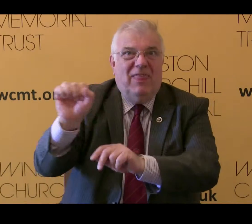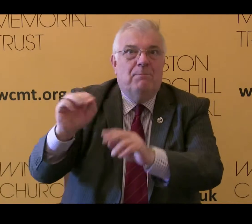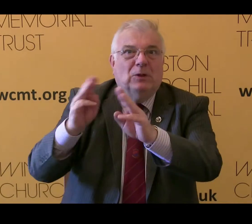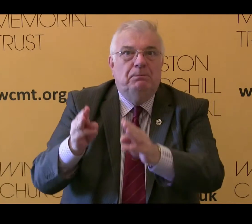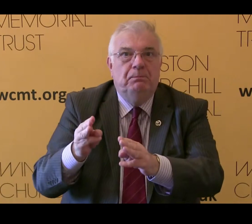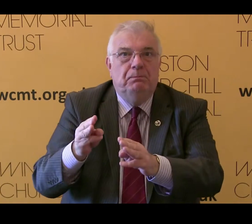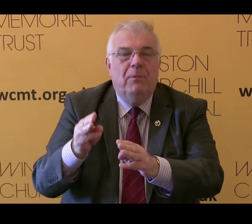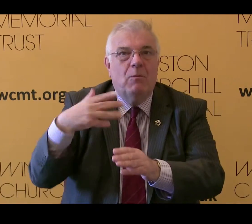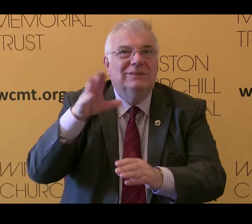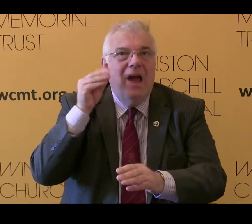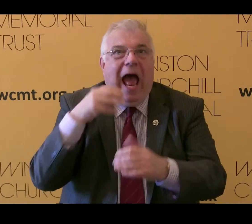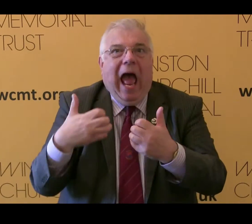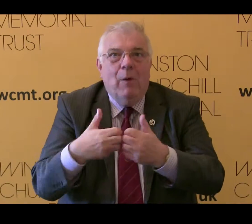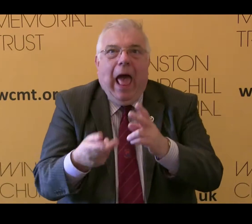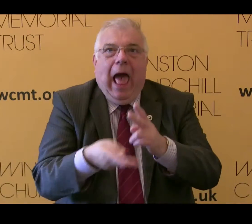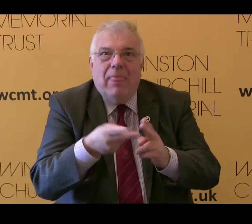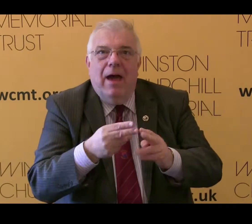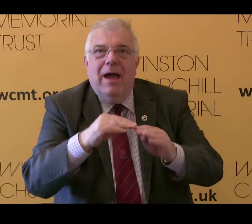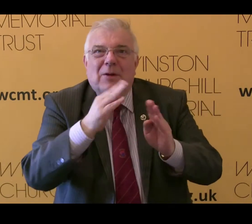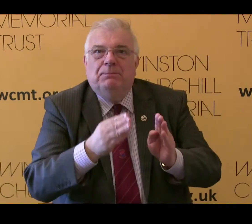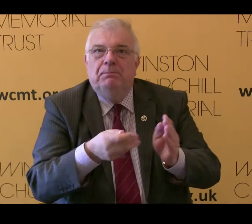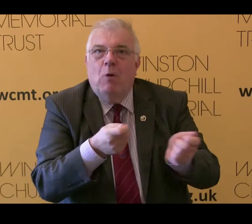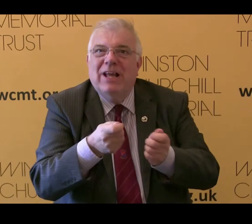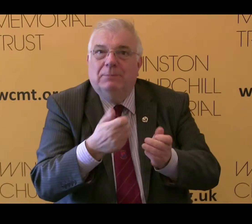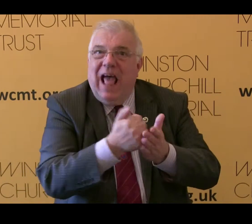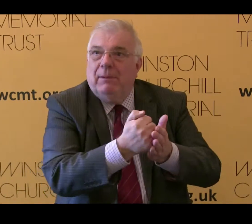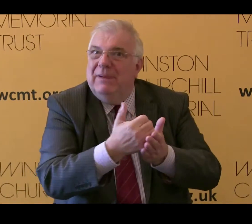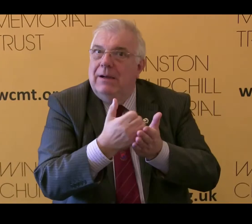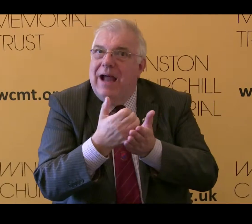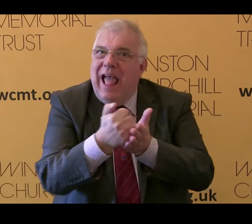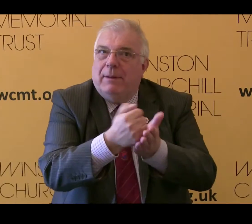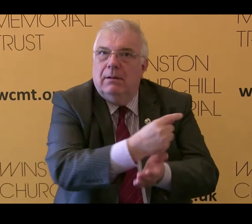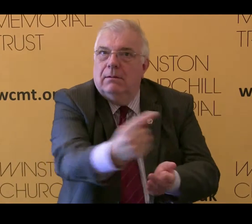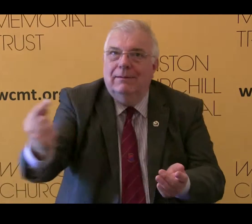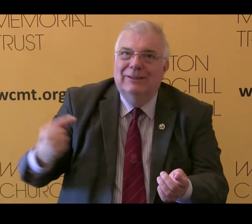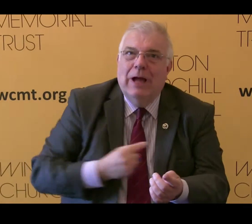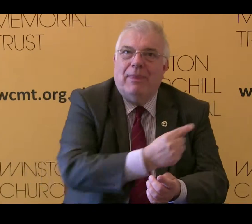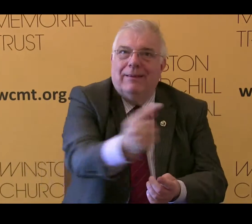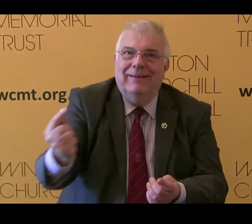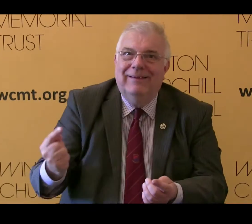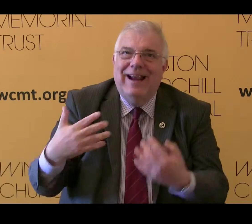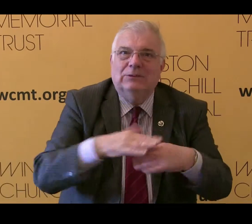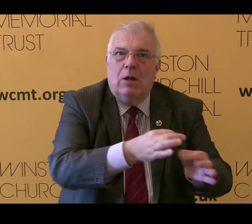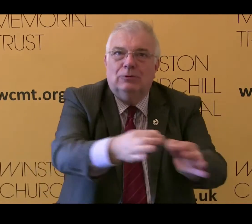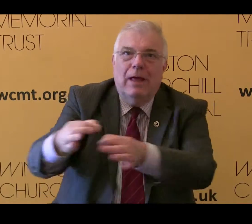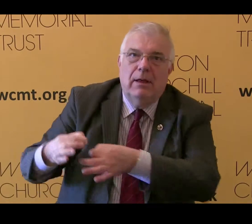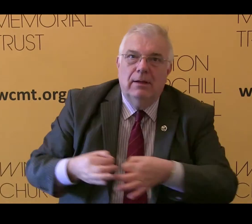see how other museums were developed and run and so on. So it was sort of how we could help each other and using that to help